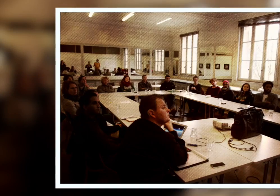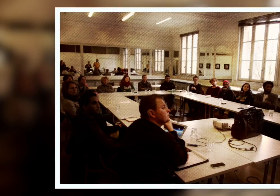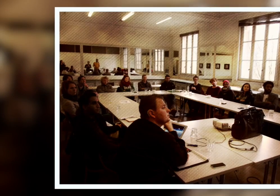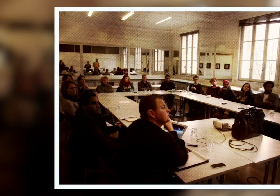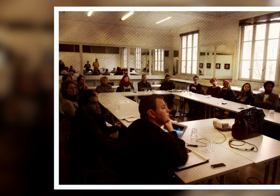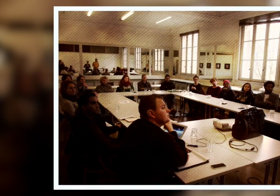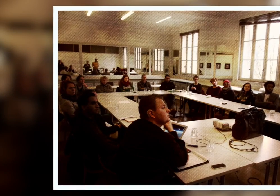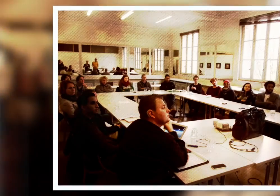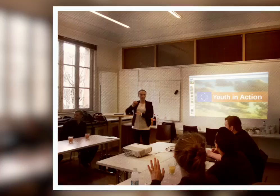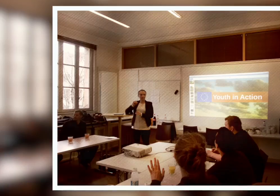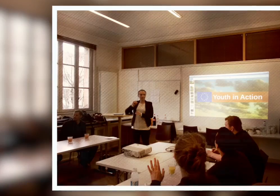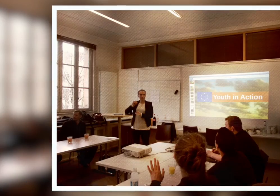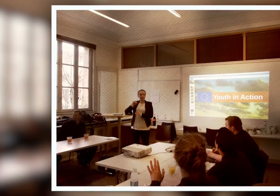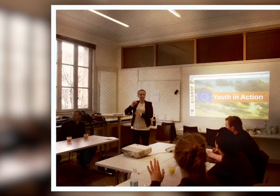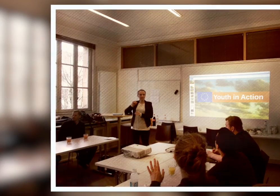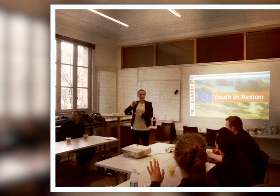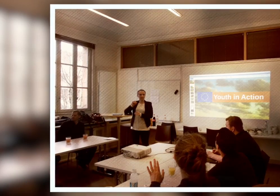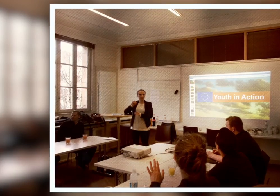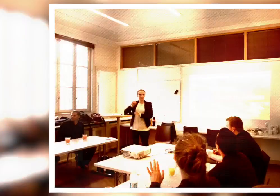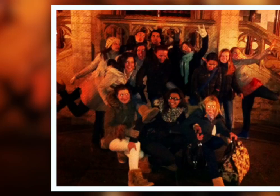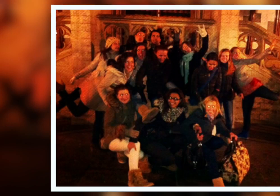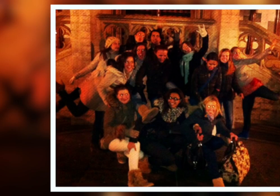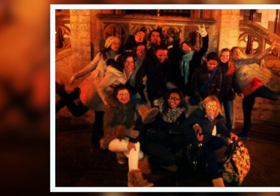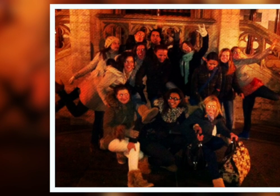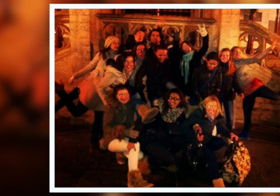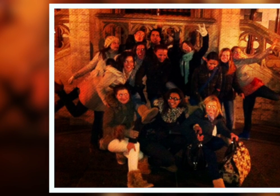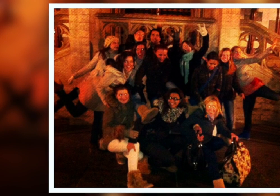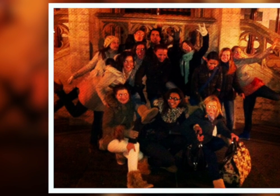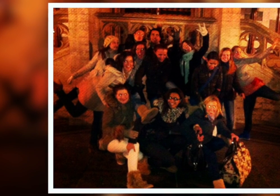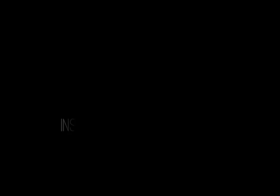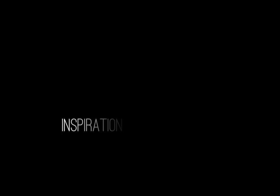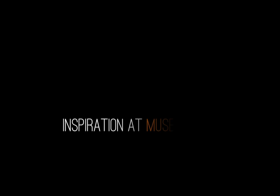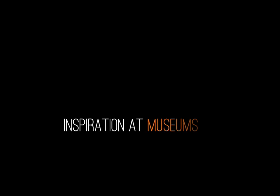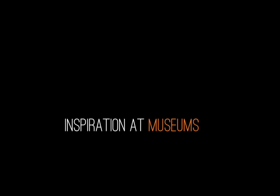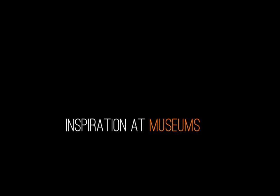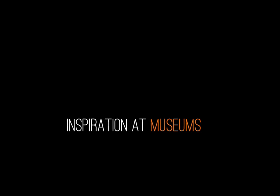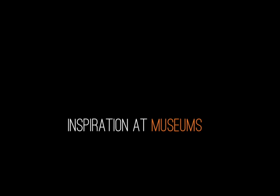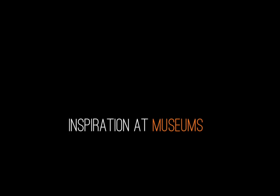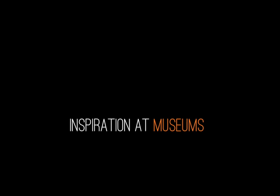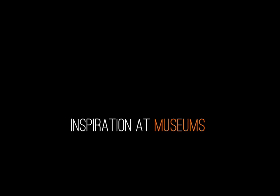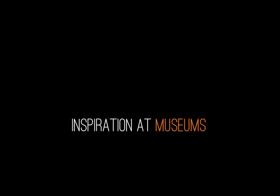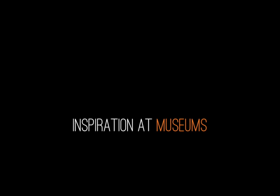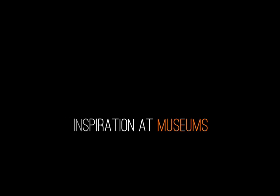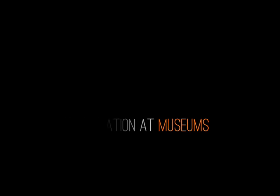falling, hitting rock bottom. Gotta step up, now tell me what's up. World